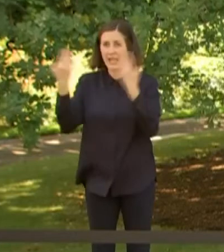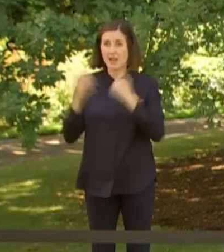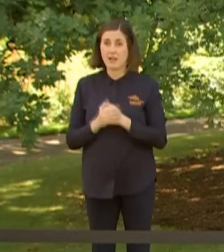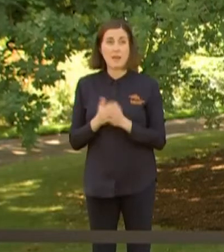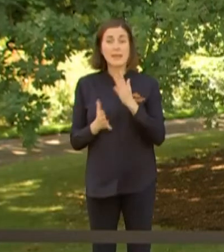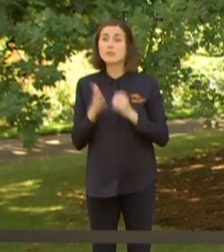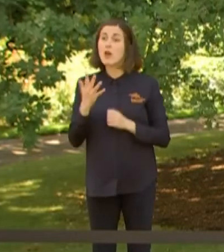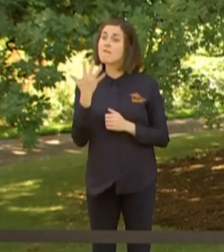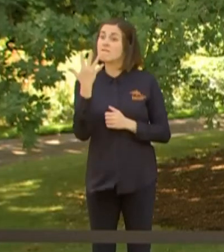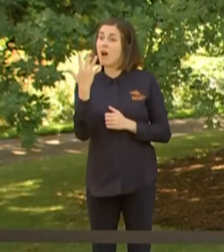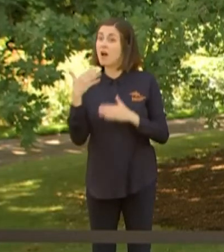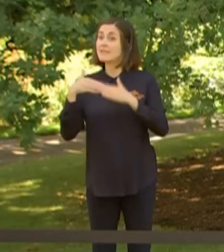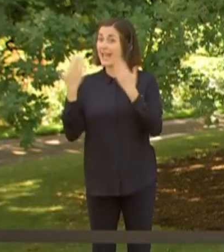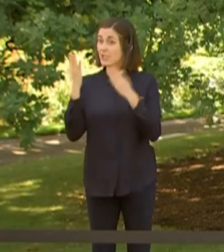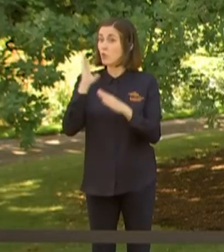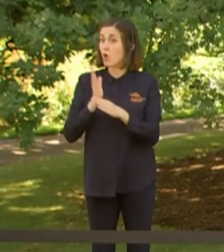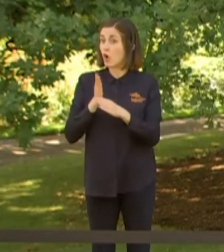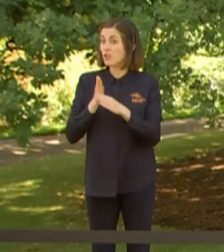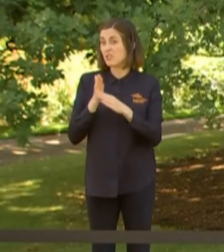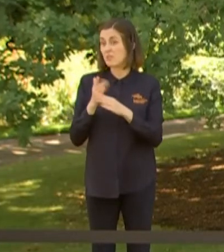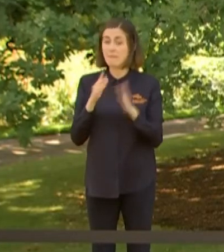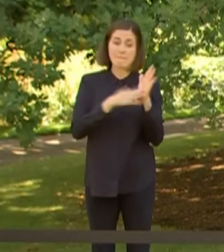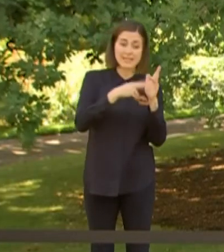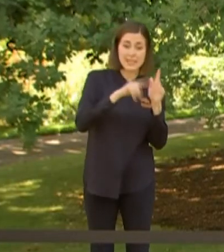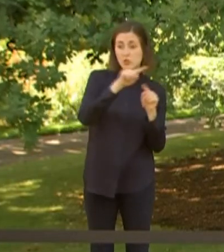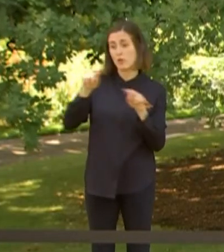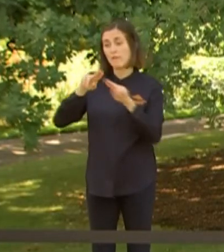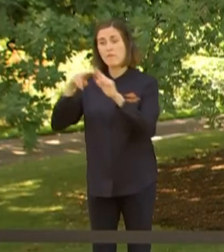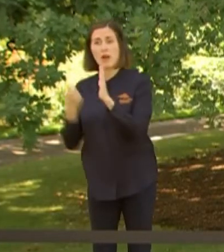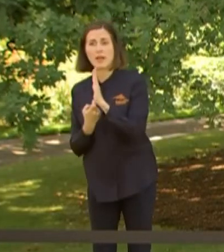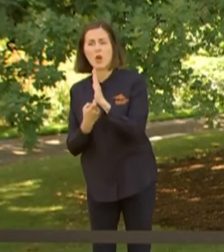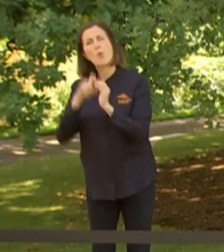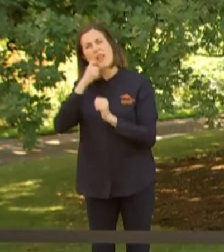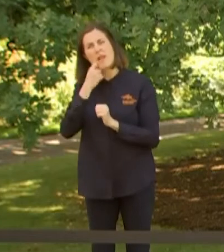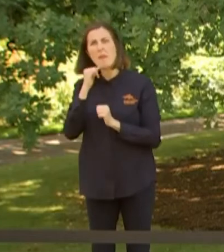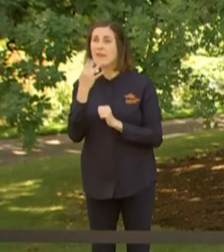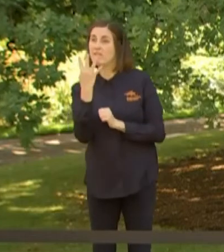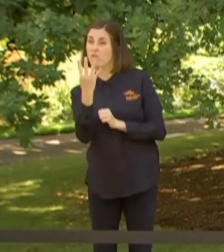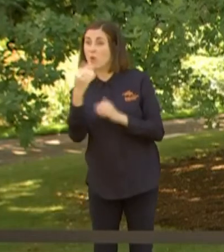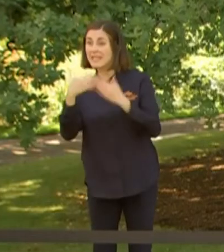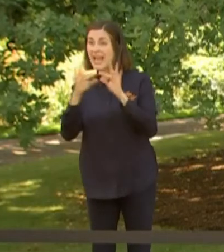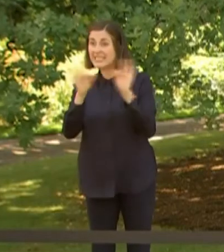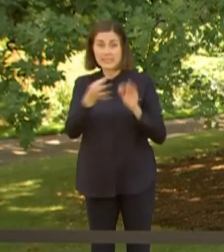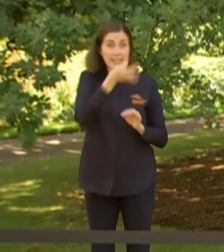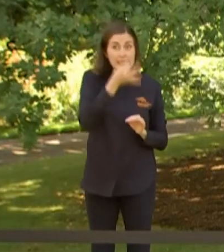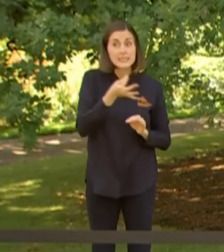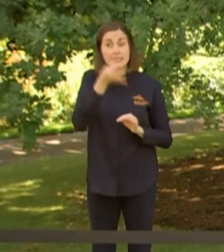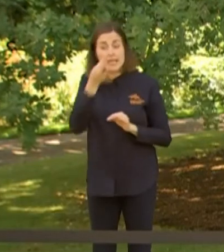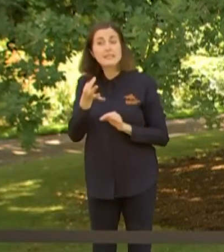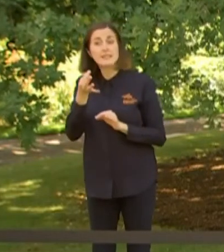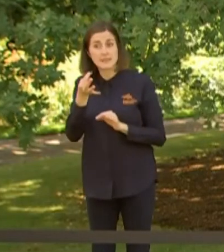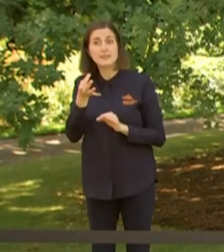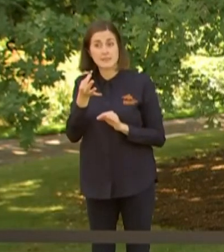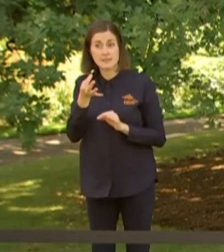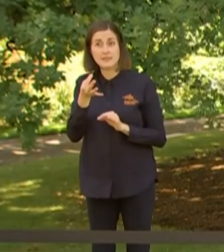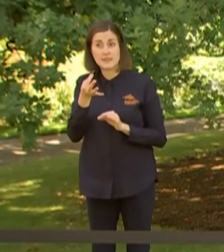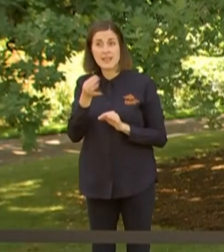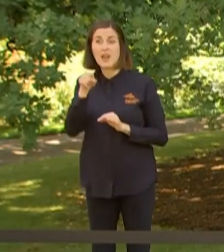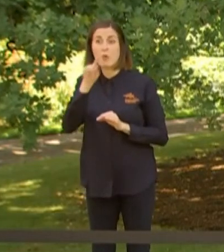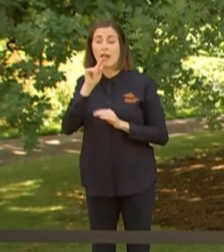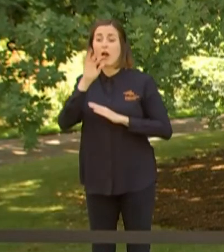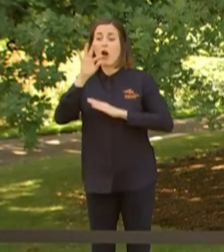week. That will be 4 saliva or rapid testing, with the aim of being able to get the results before people return to their shift the